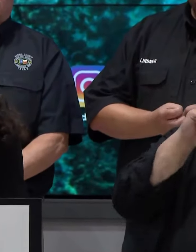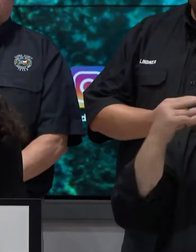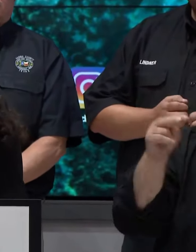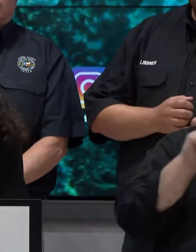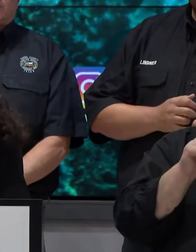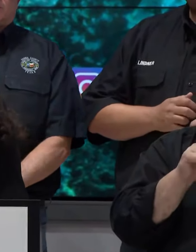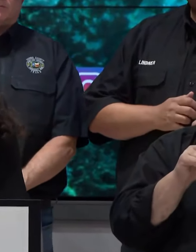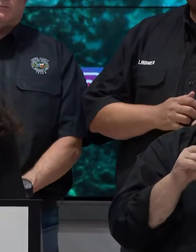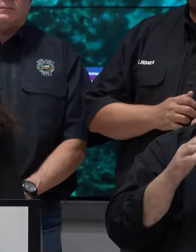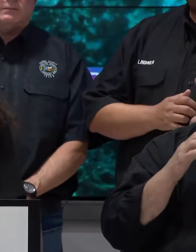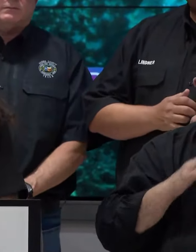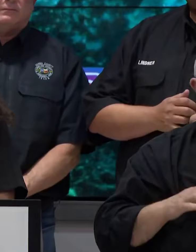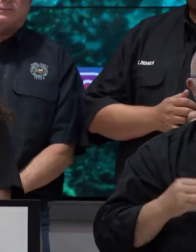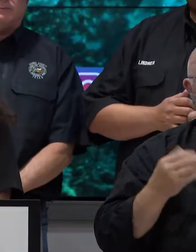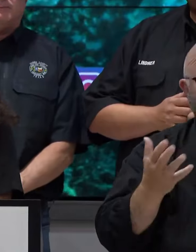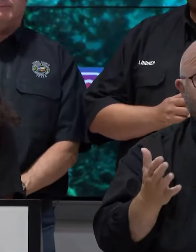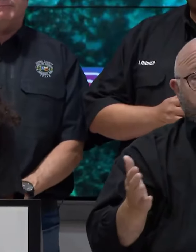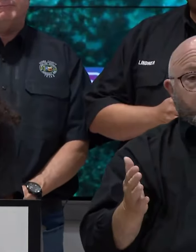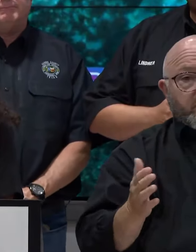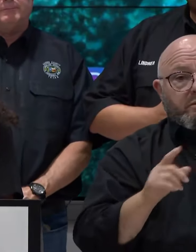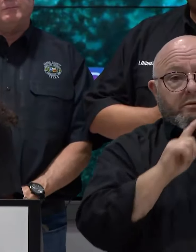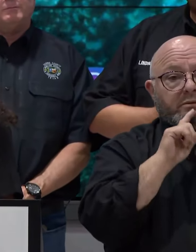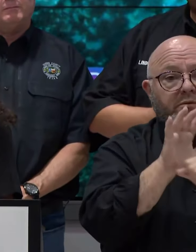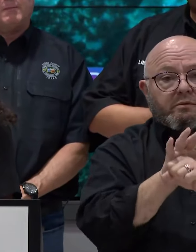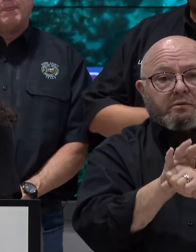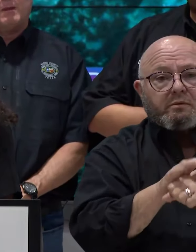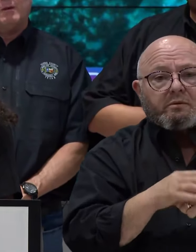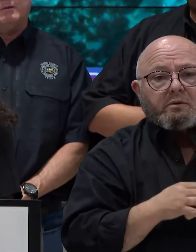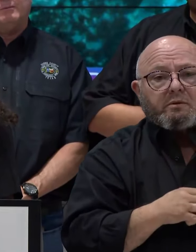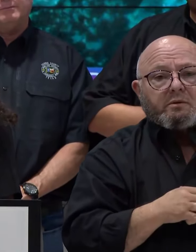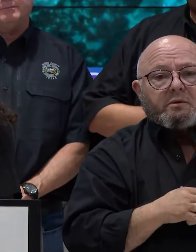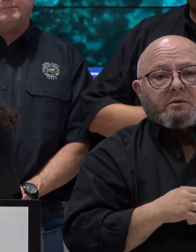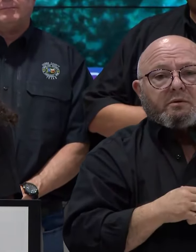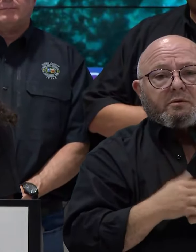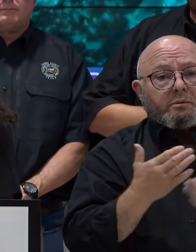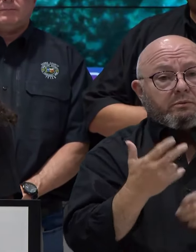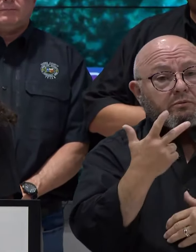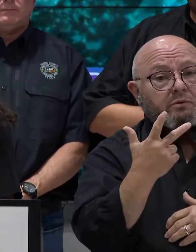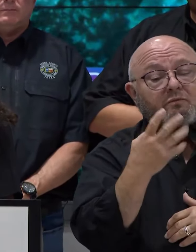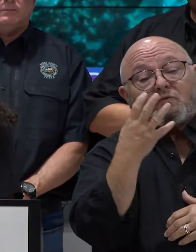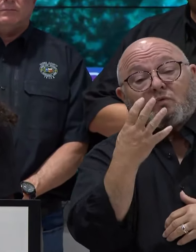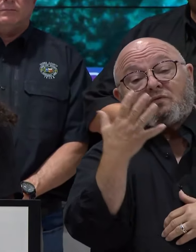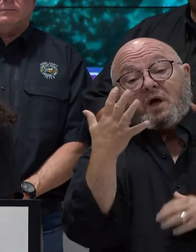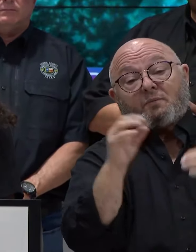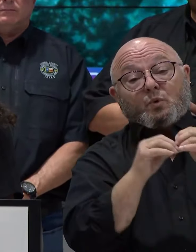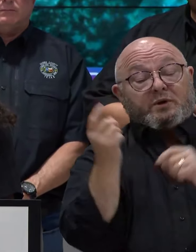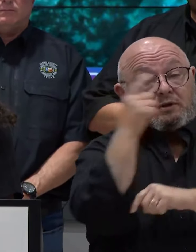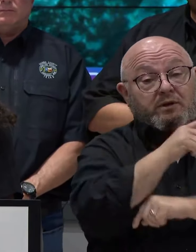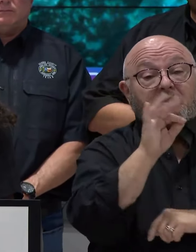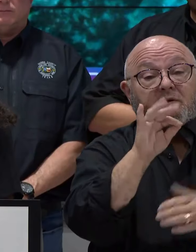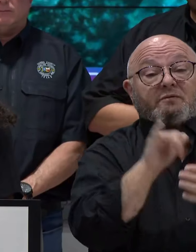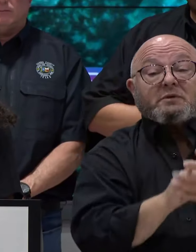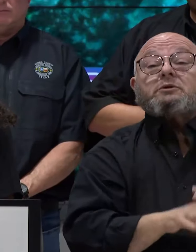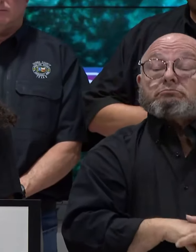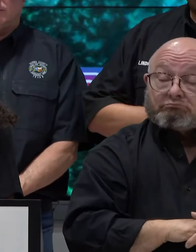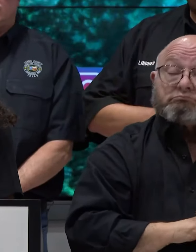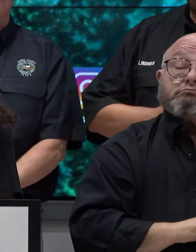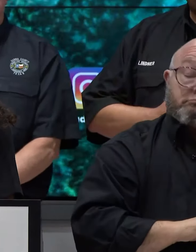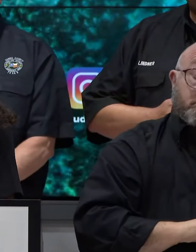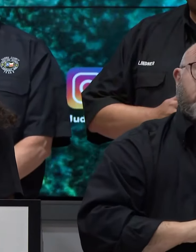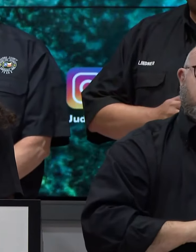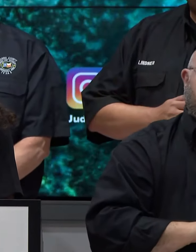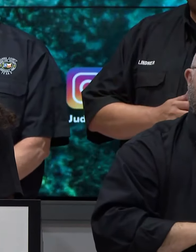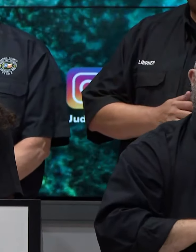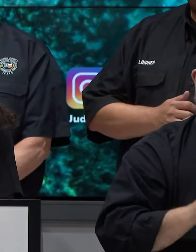give the customer some reassurance. I mean, it sounds like we're in for 3, 4, or 5 more days. Yeah, I mean, I